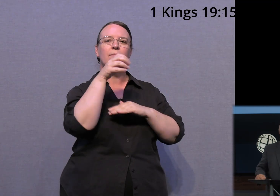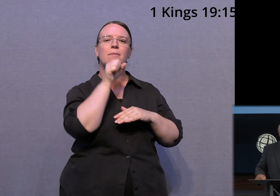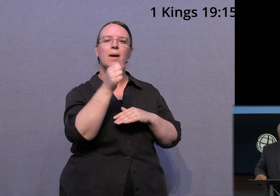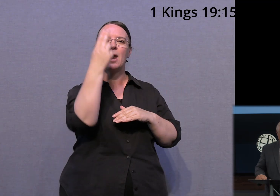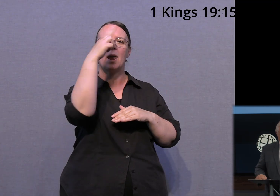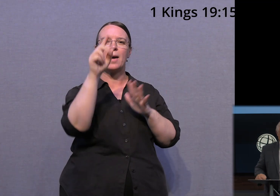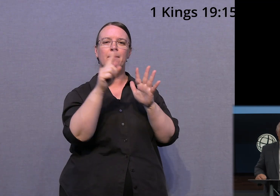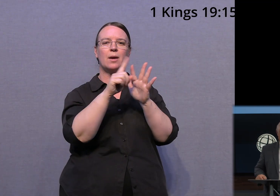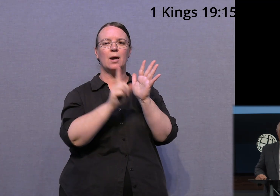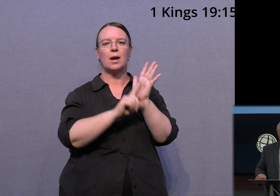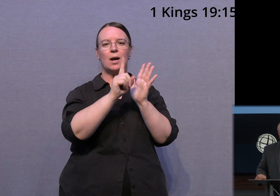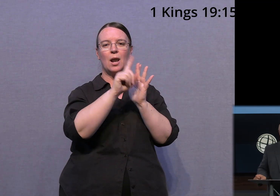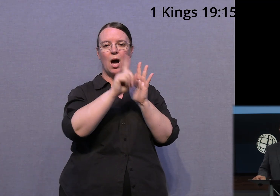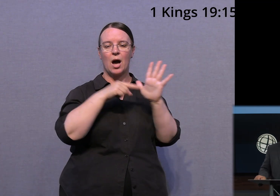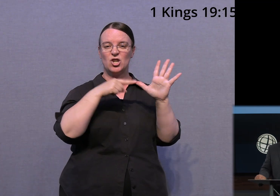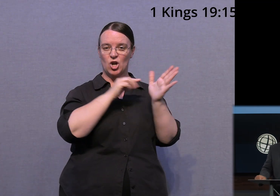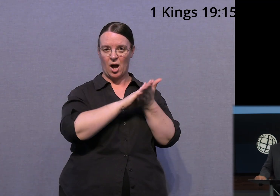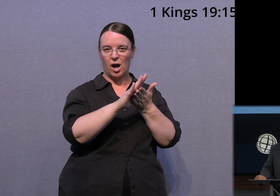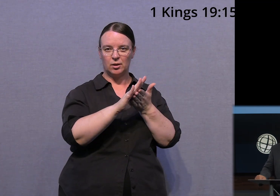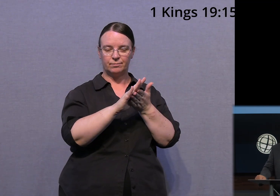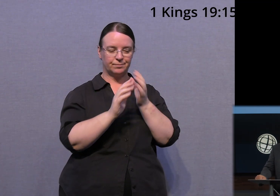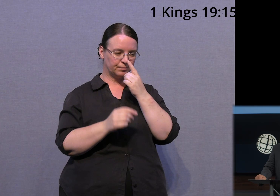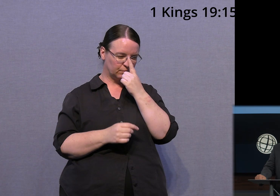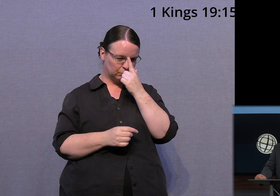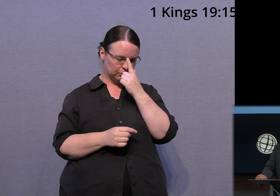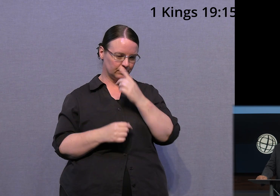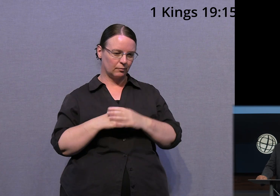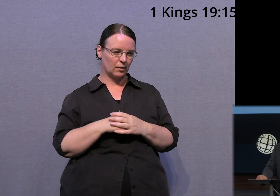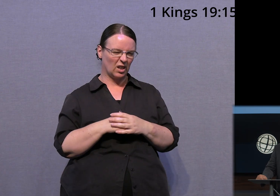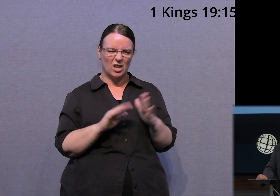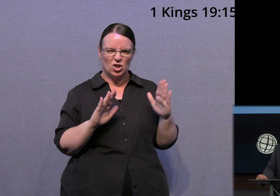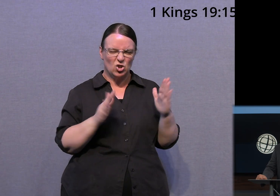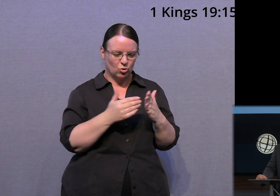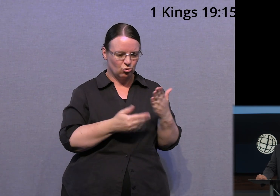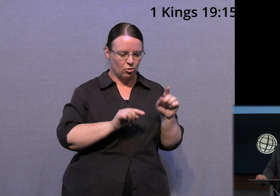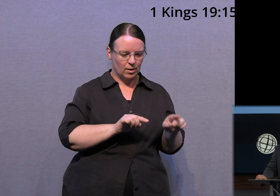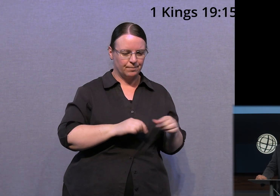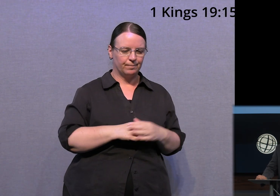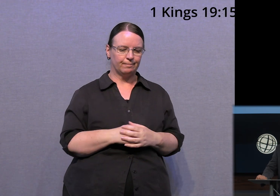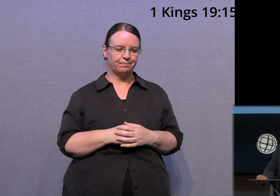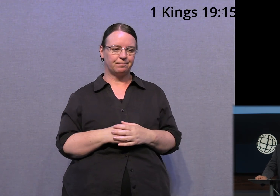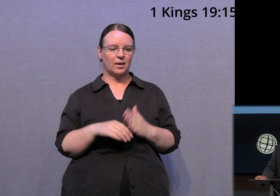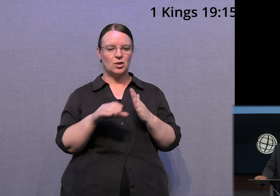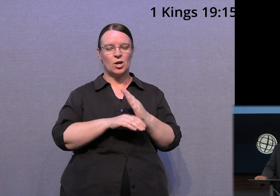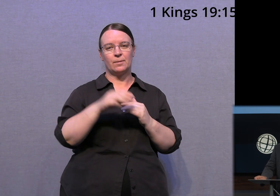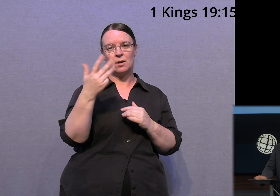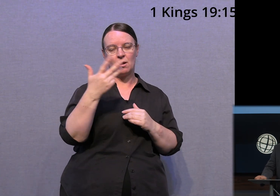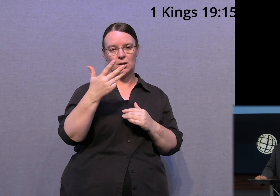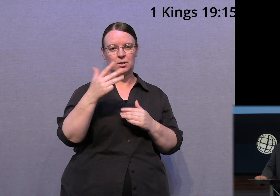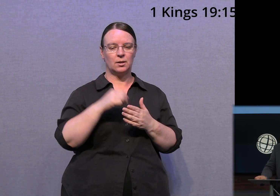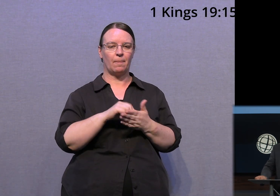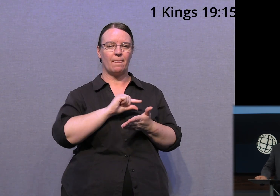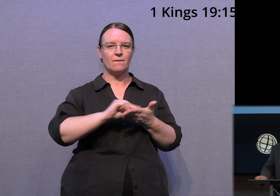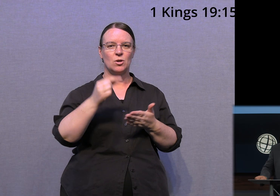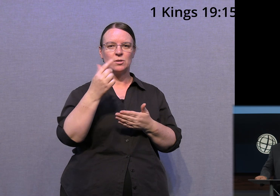excerpt from the story for the sake of getting started. It's found in 1 Kings chapter 19, verse 15